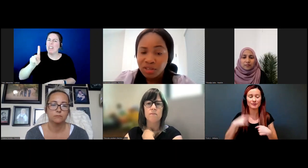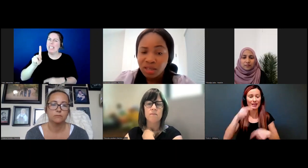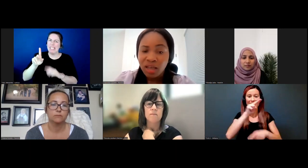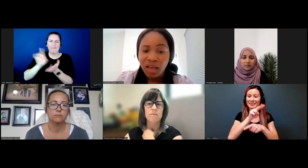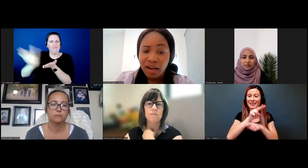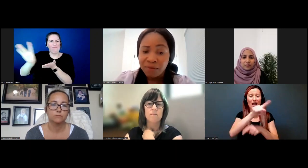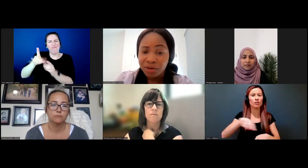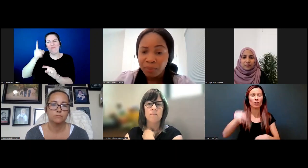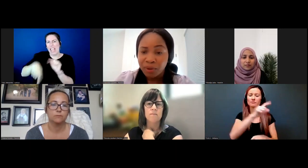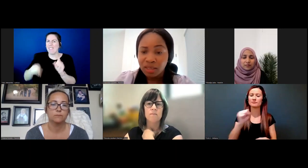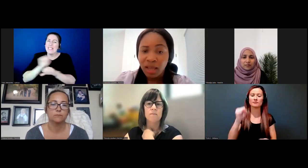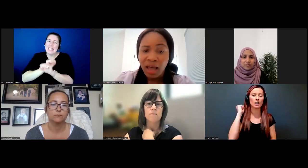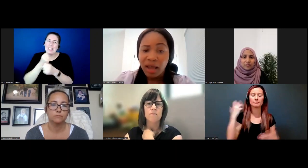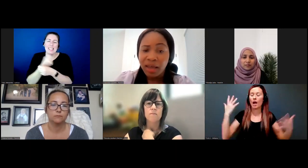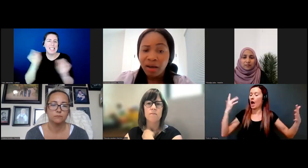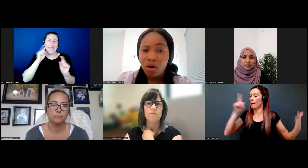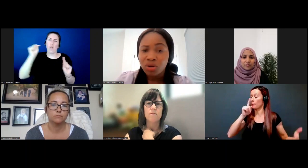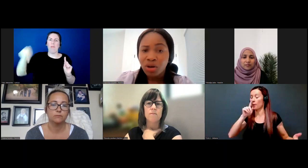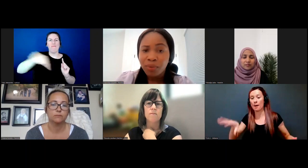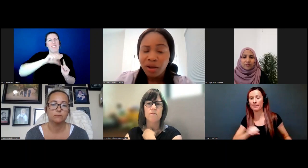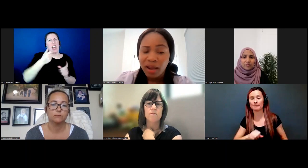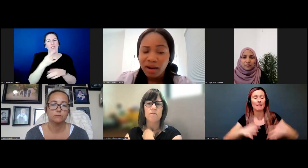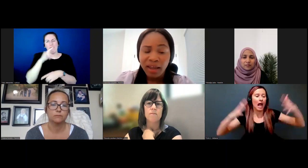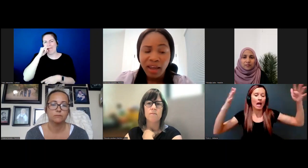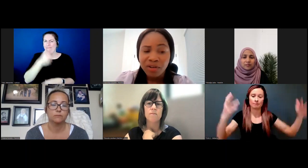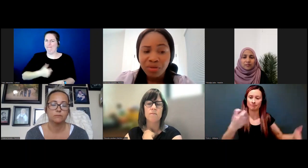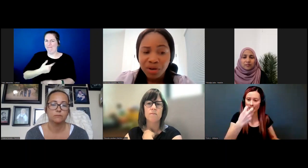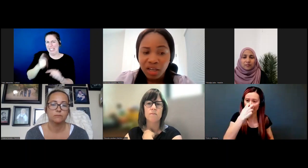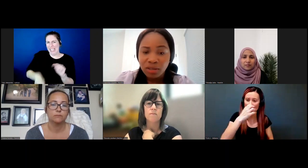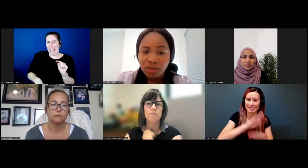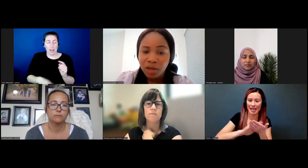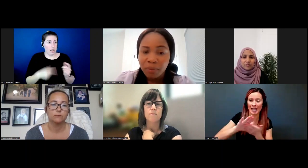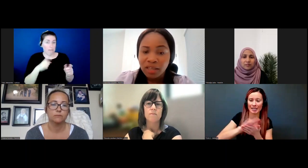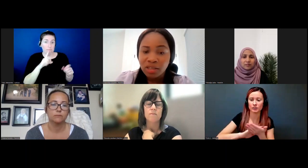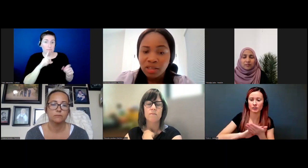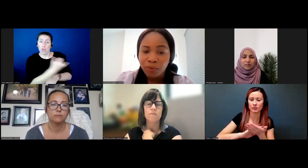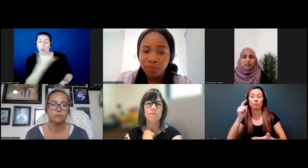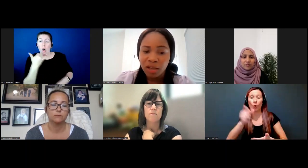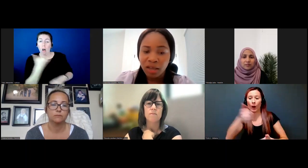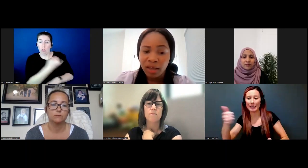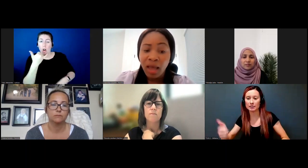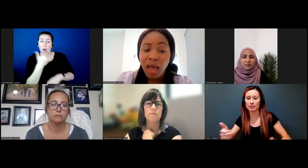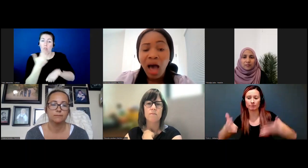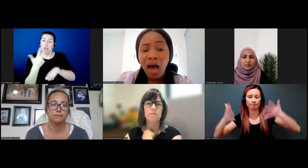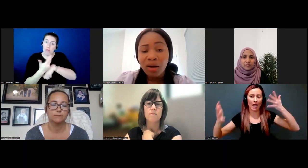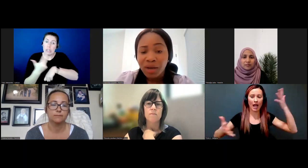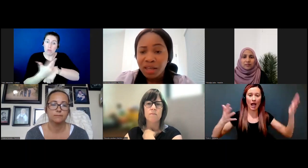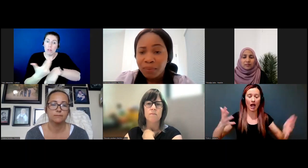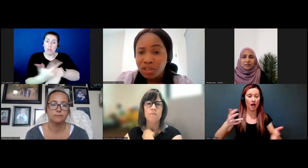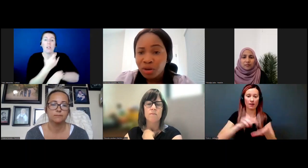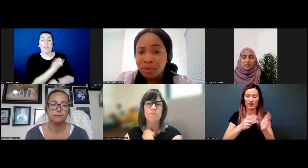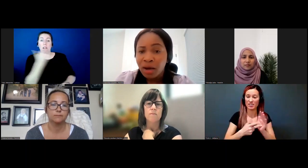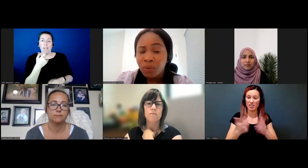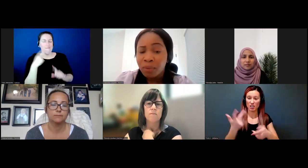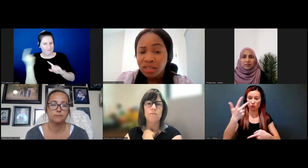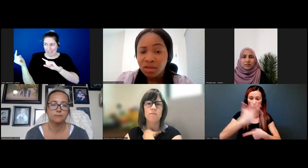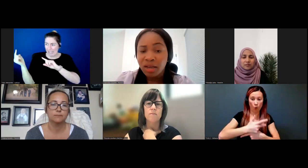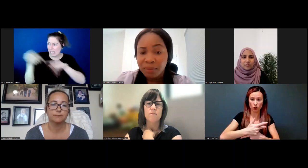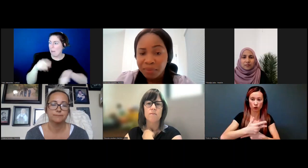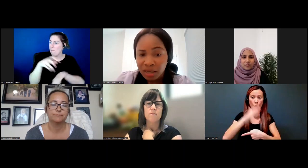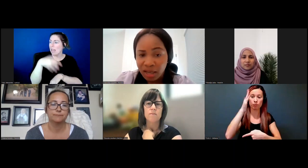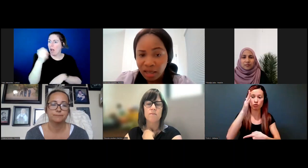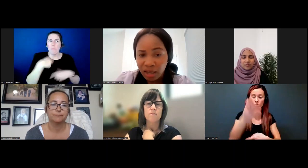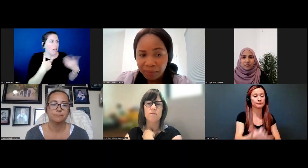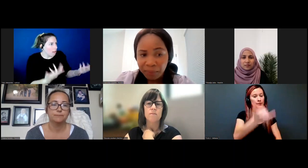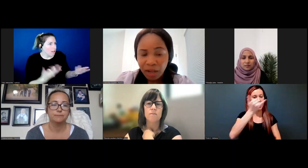to the safety and every other person. I get called up like every 3 days to pick my son up from daycare. How do I keep a job down when my son